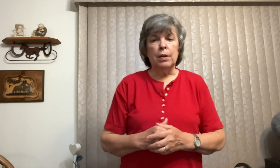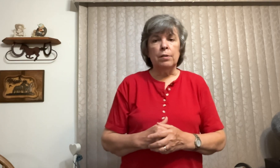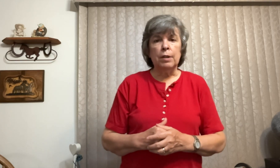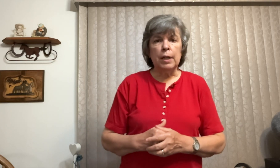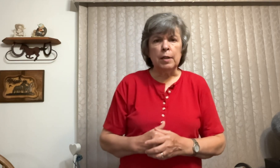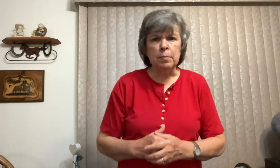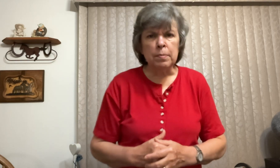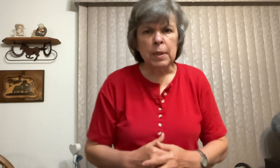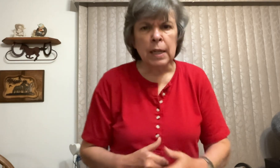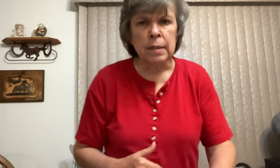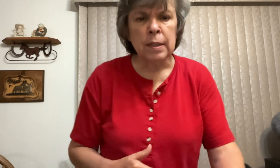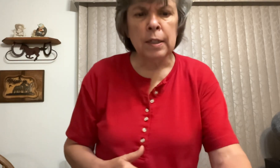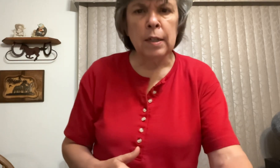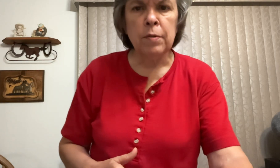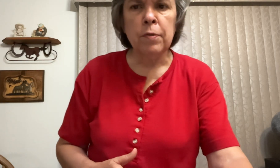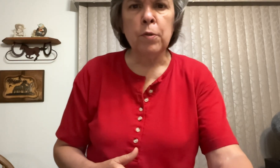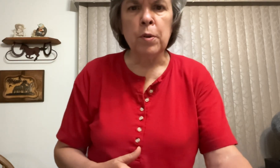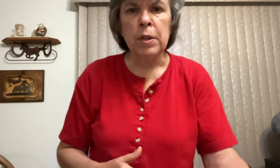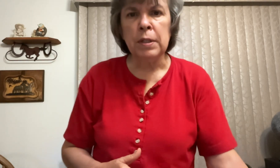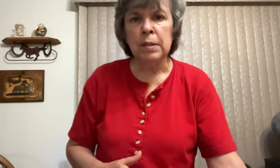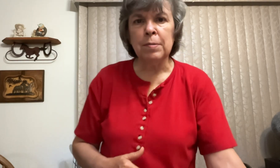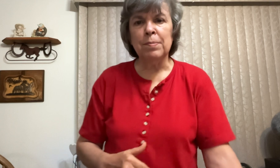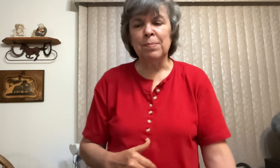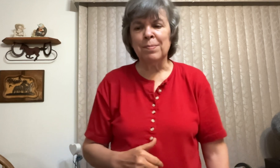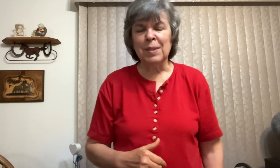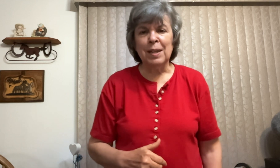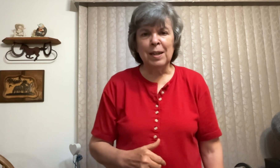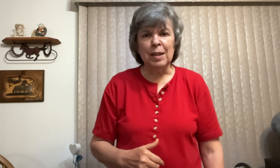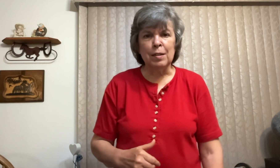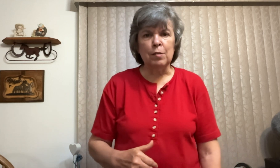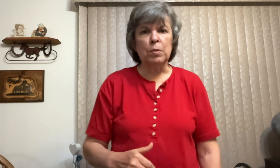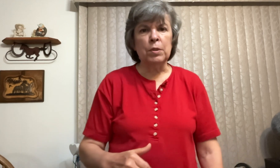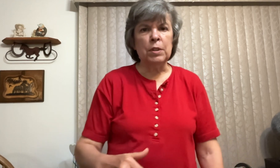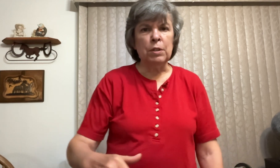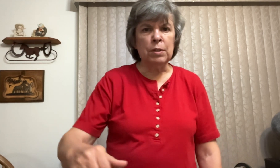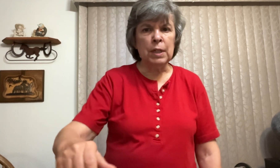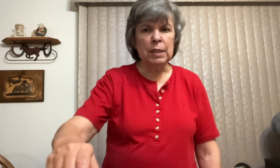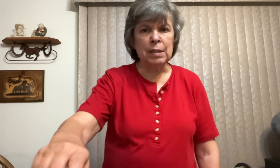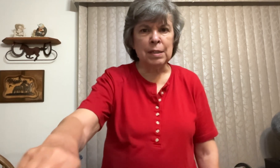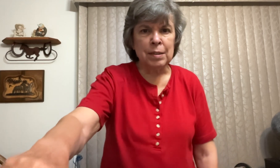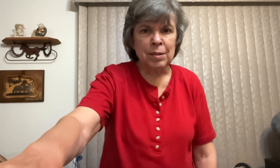Okay, that's enough for this, and we'll see you at the next lesson.